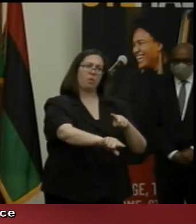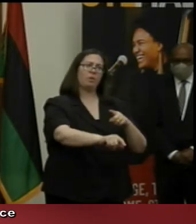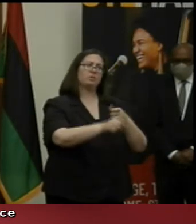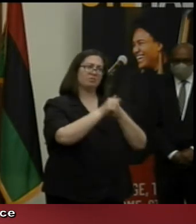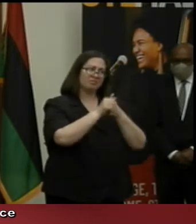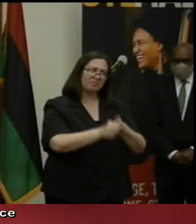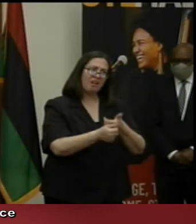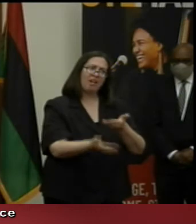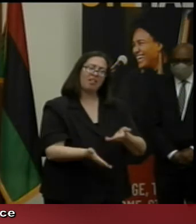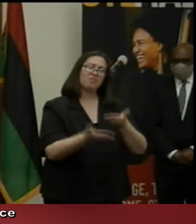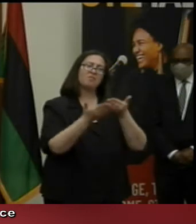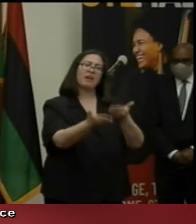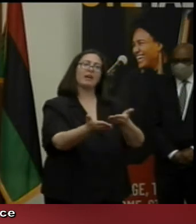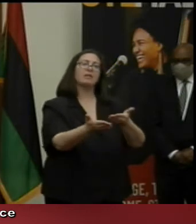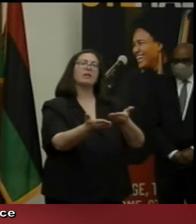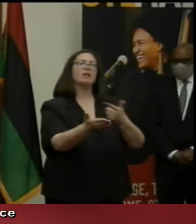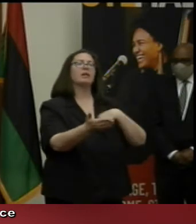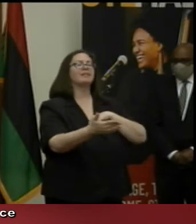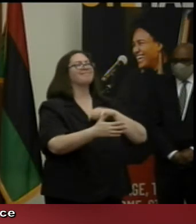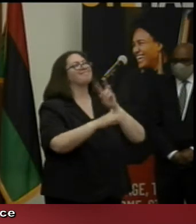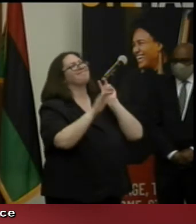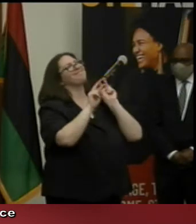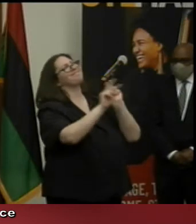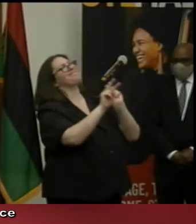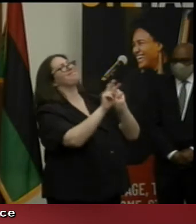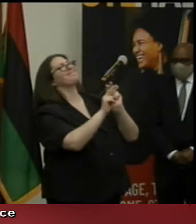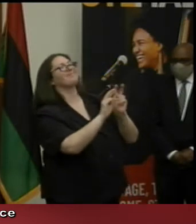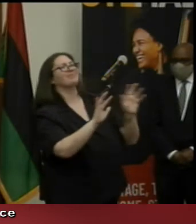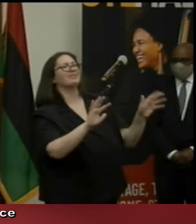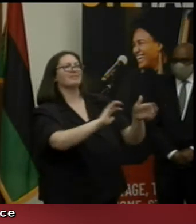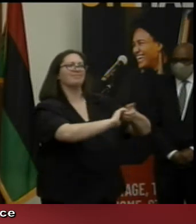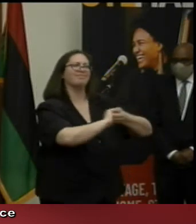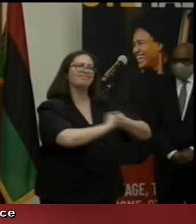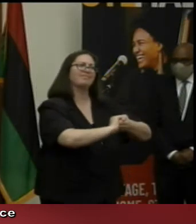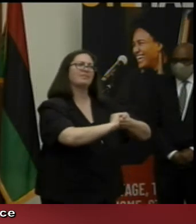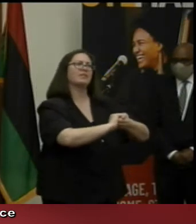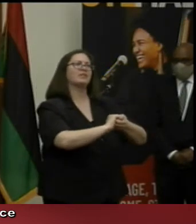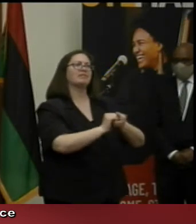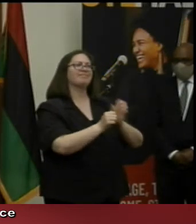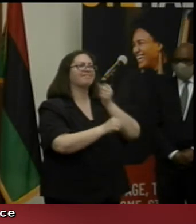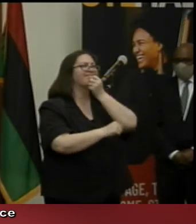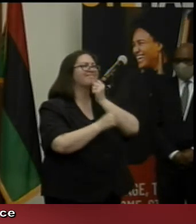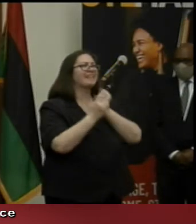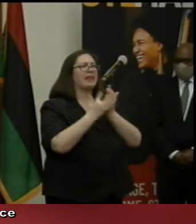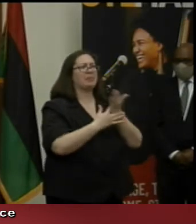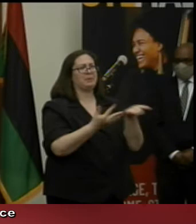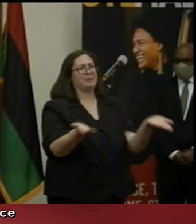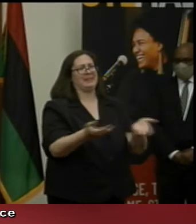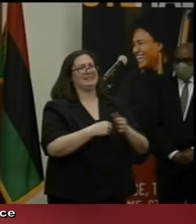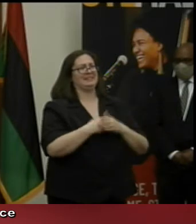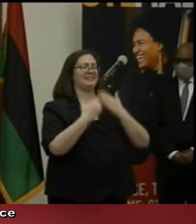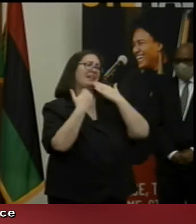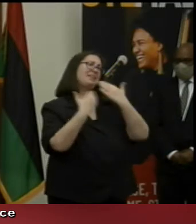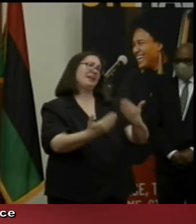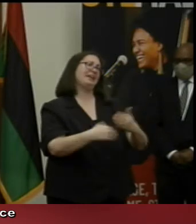we look forward to working closely again with our partners to get through this. Thank you.